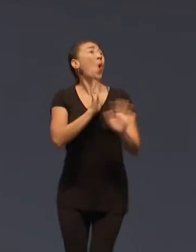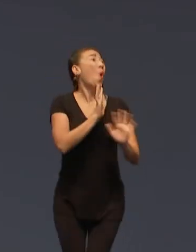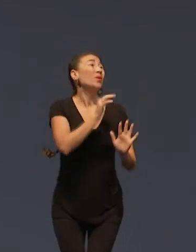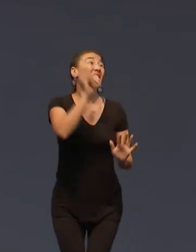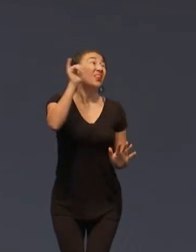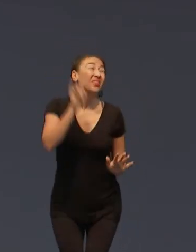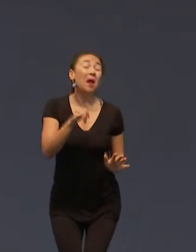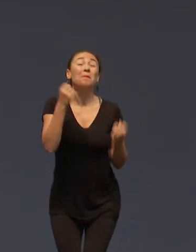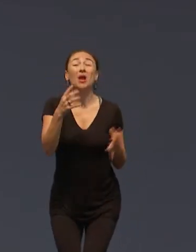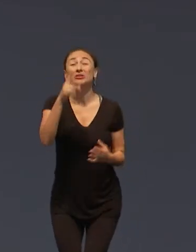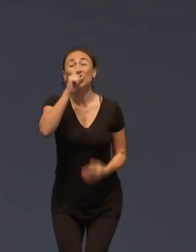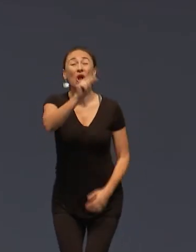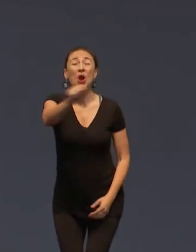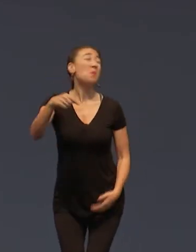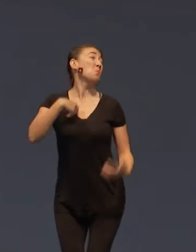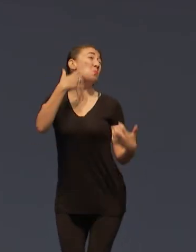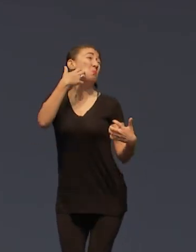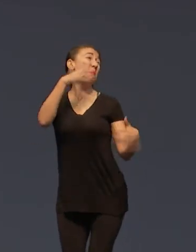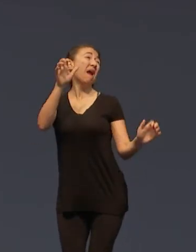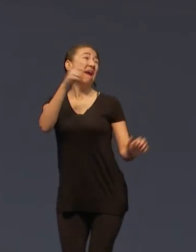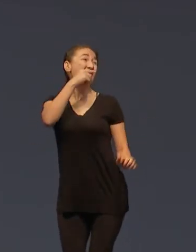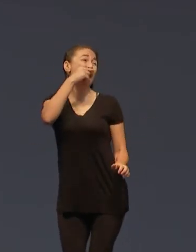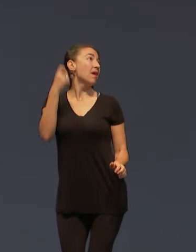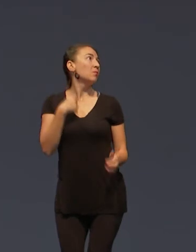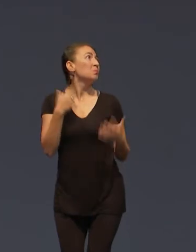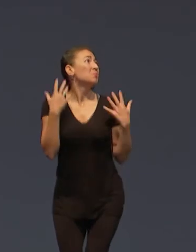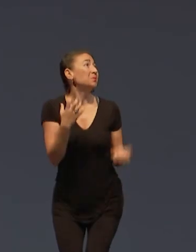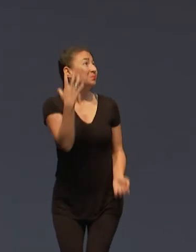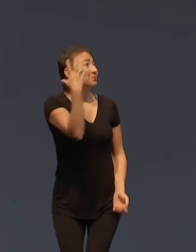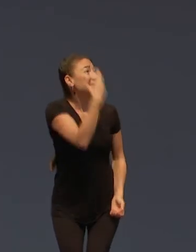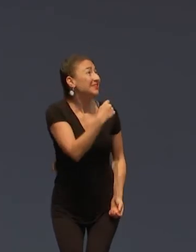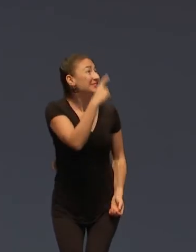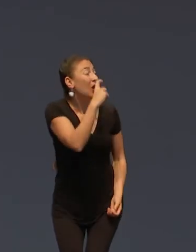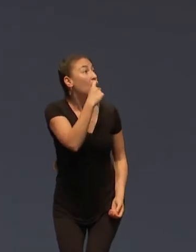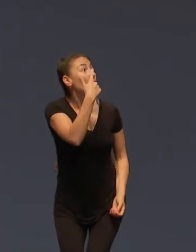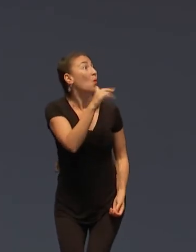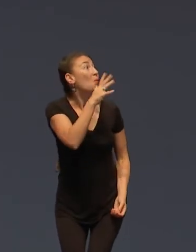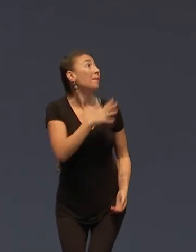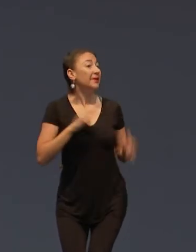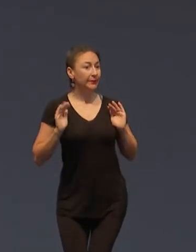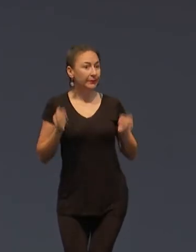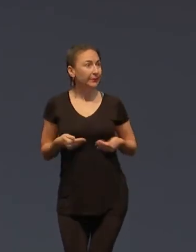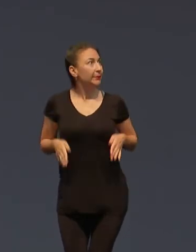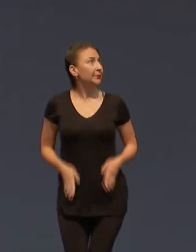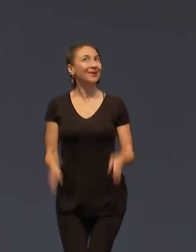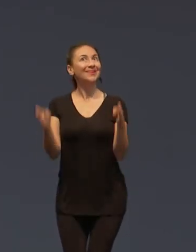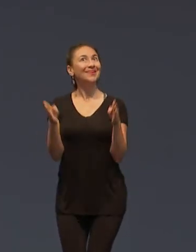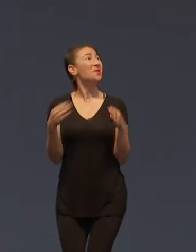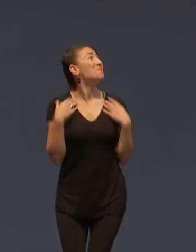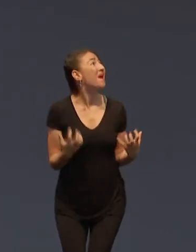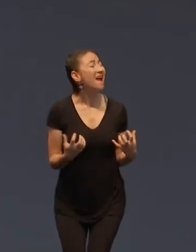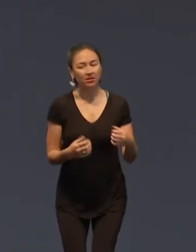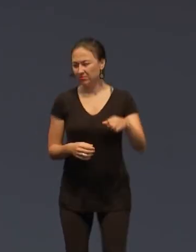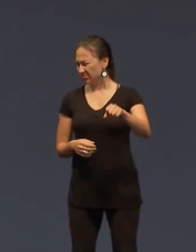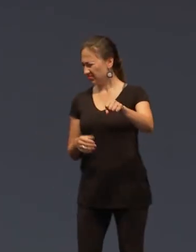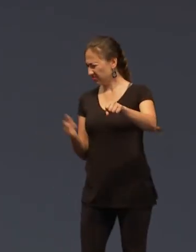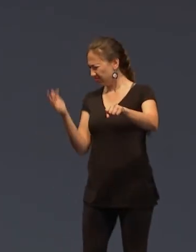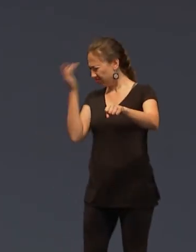dolls. No. There's a specific doll that I want. Not the dolls that I have. I want the doll that looks like a pretty woman.